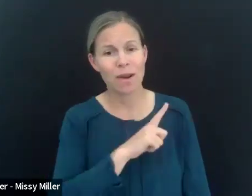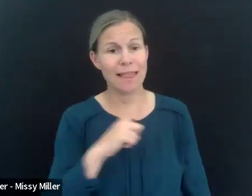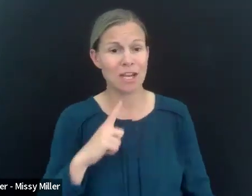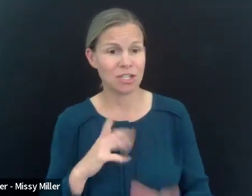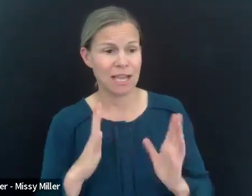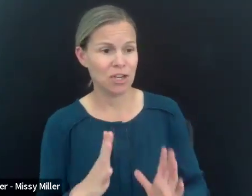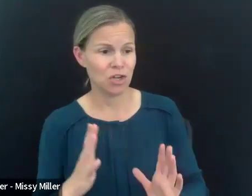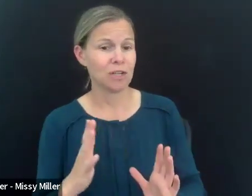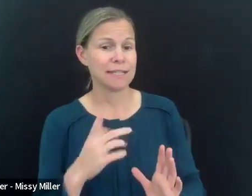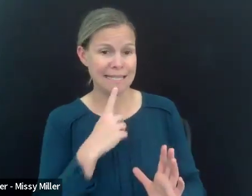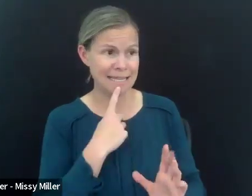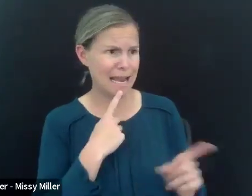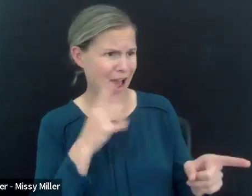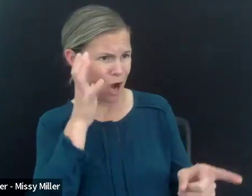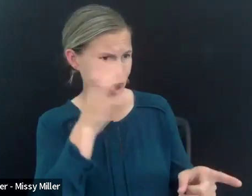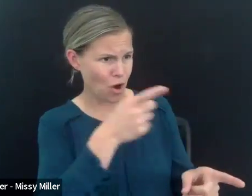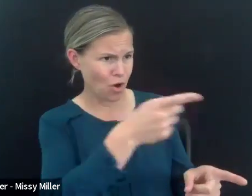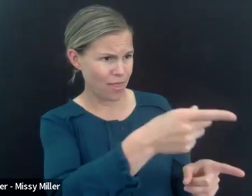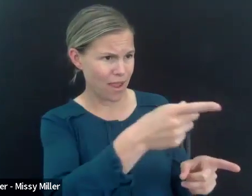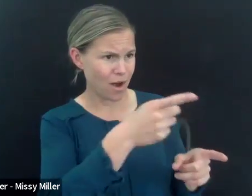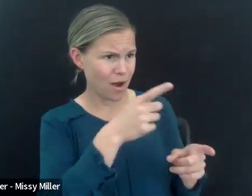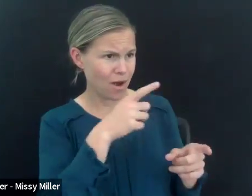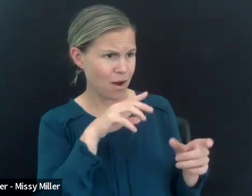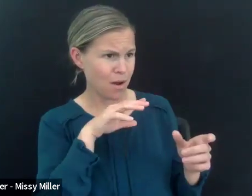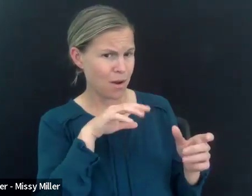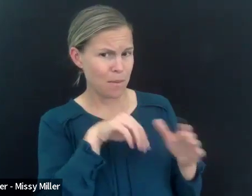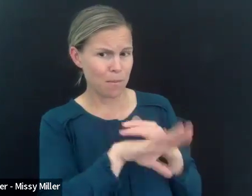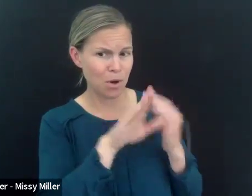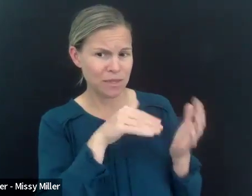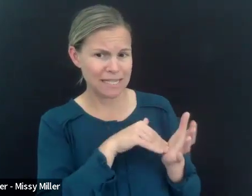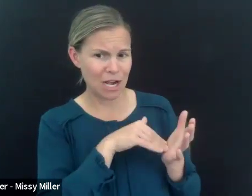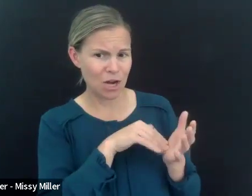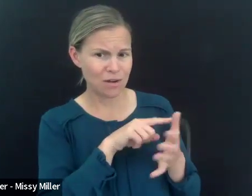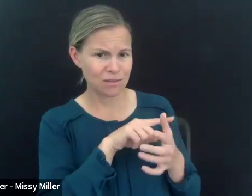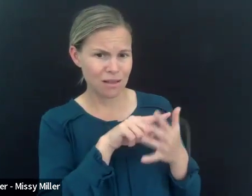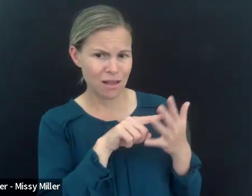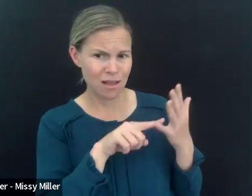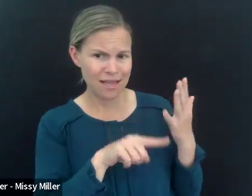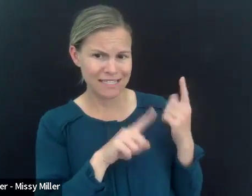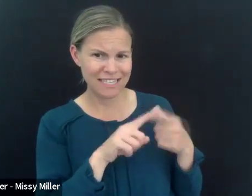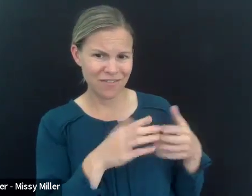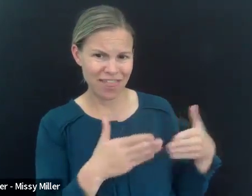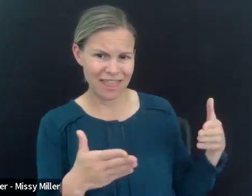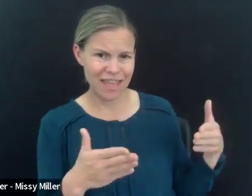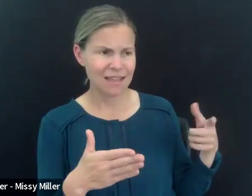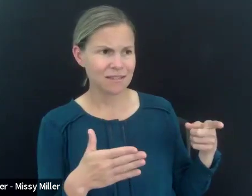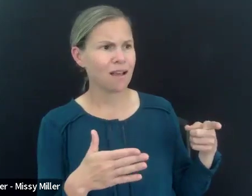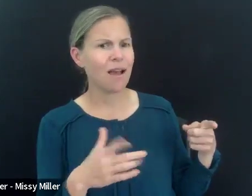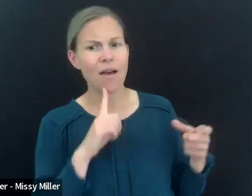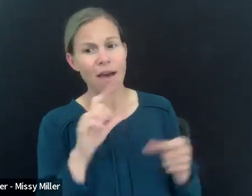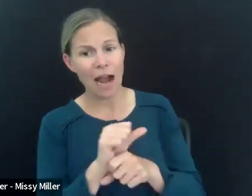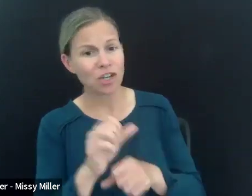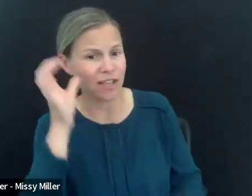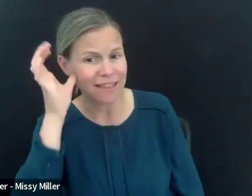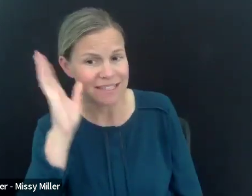person's birth story that said the thing that touched me, and then when you have multiple stories coming in, they do listen. And also, especially